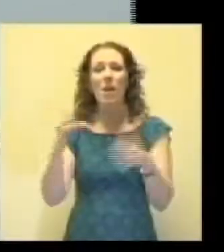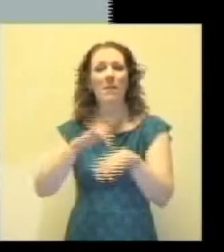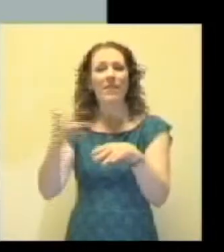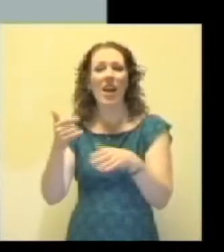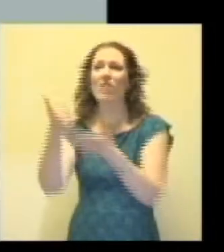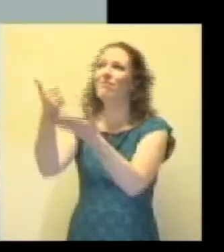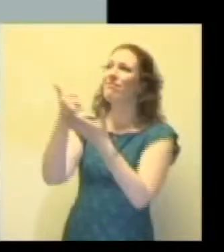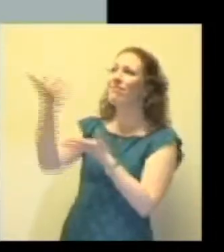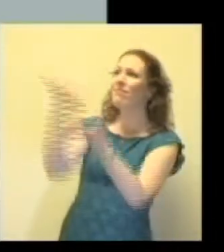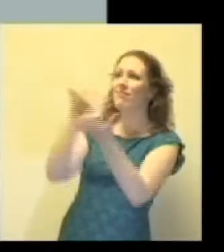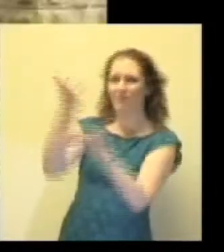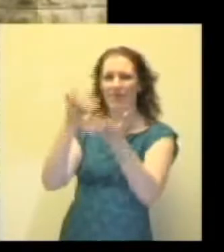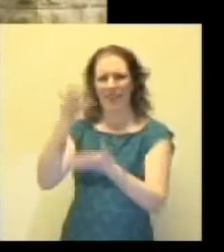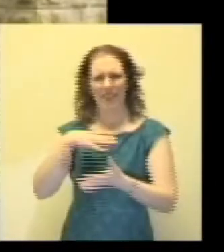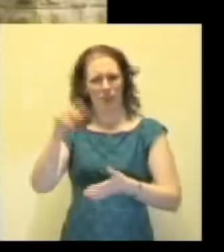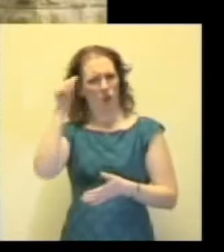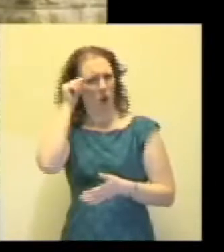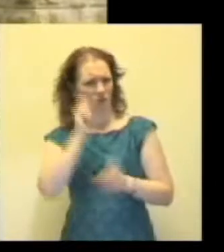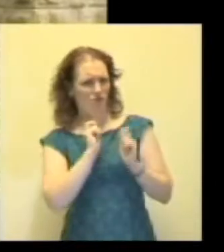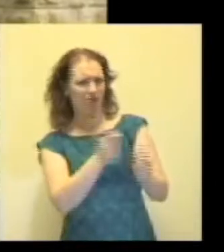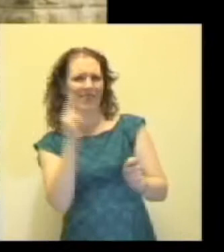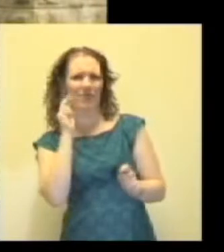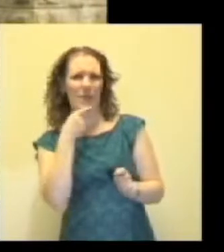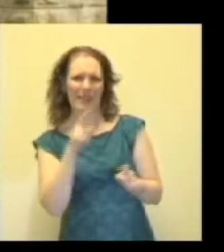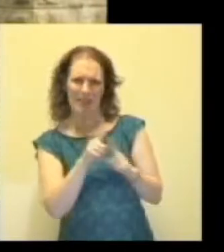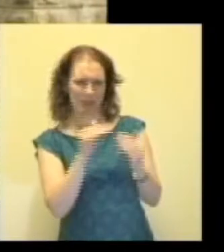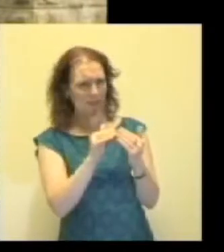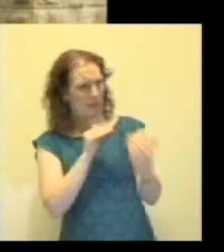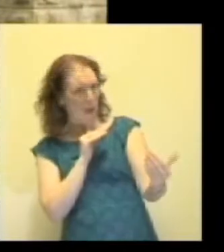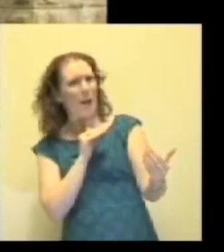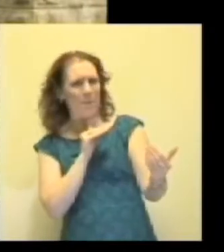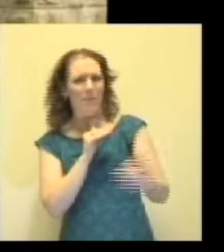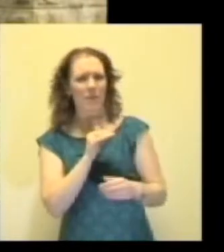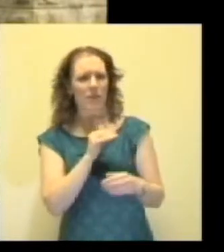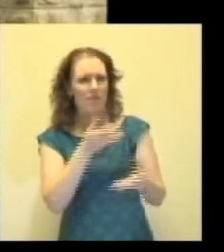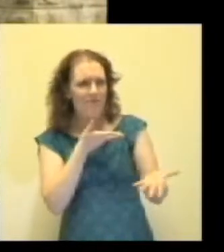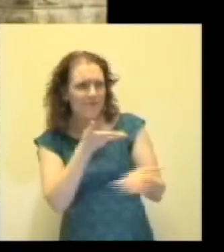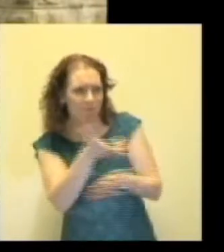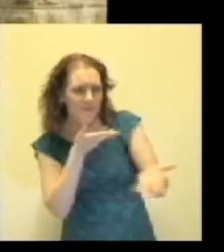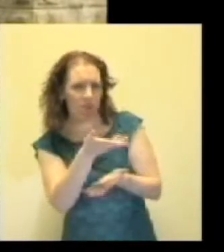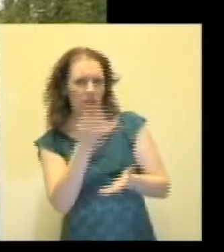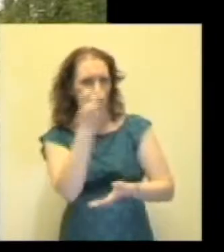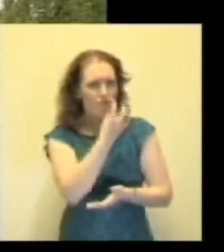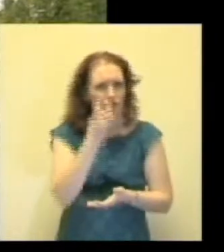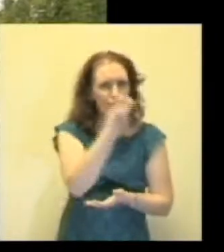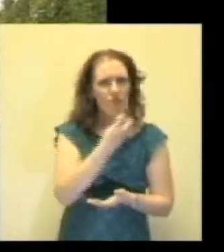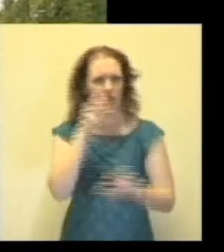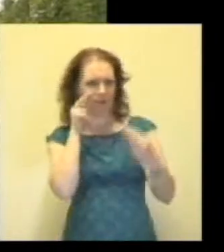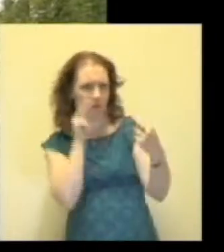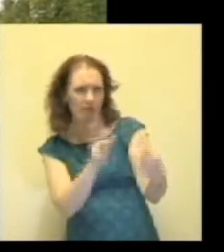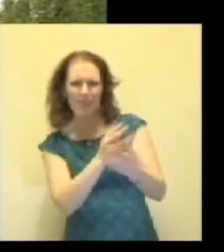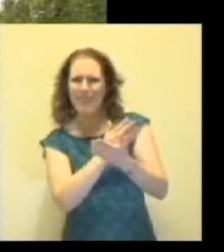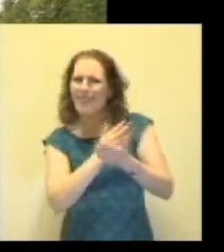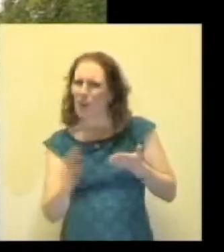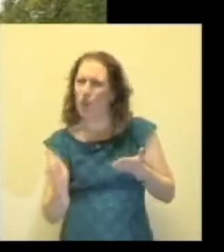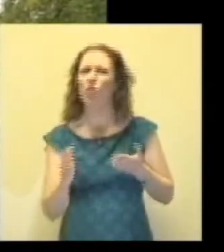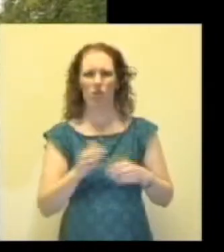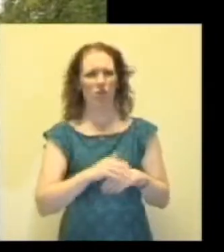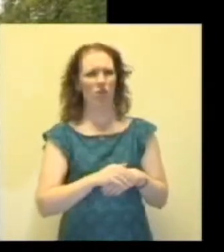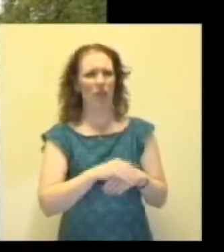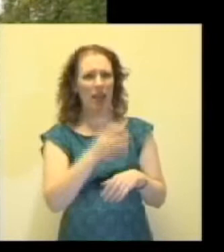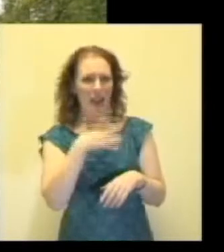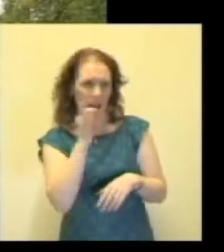What professionals need to know is treat deaf people like normal, make eye contact, gesture, speak clearly. They always have to ask the deaf